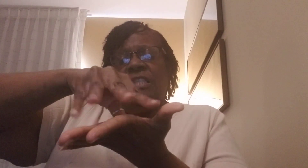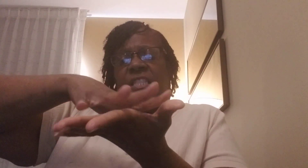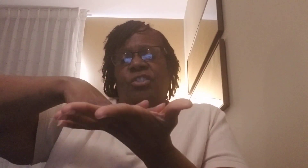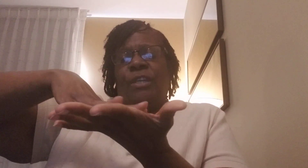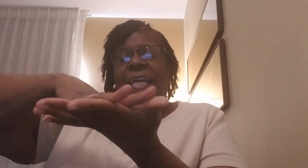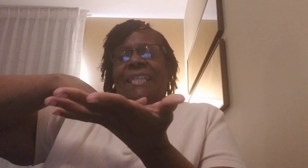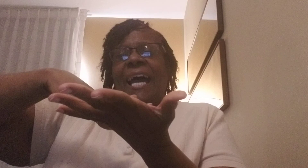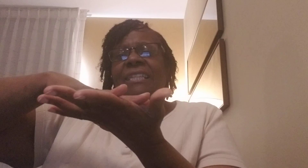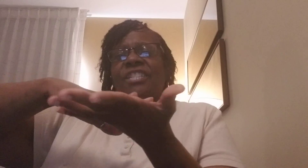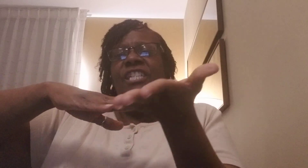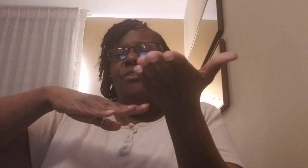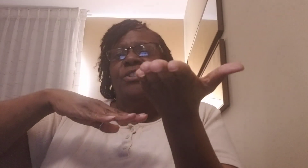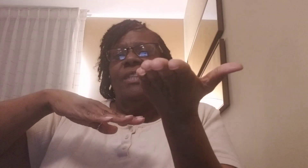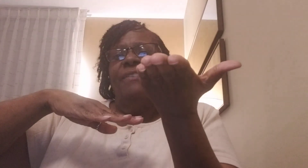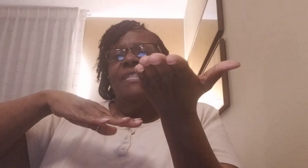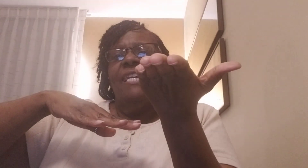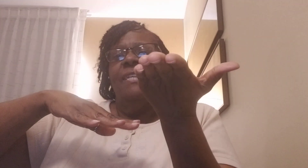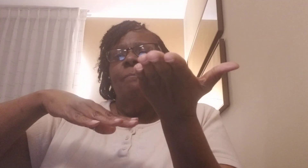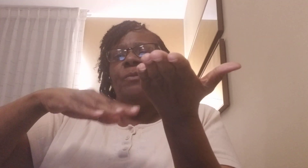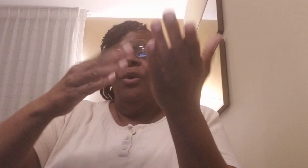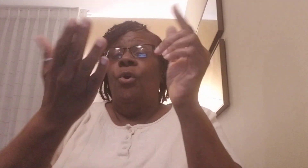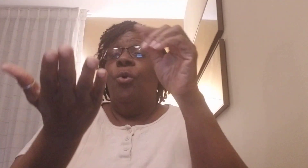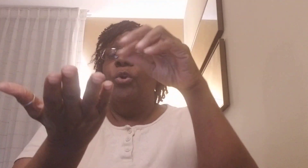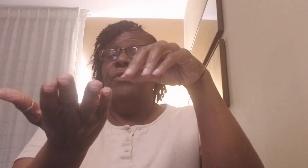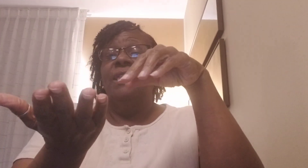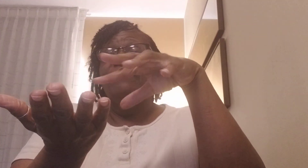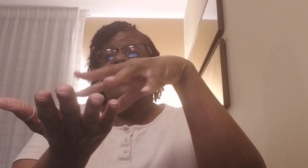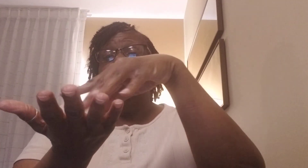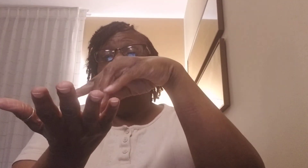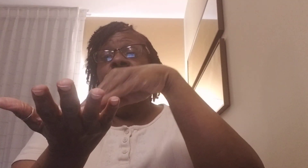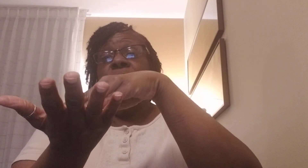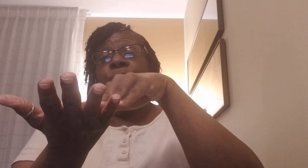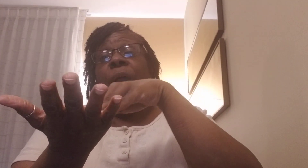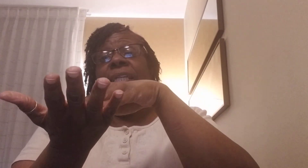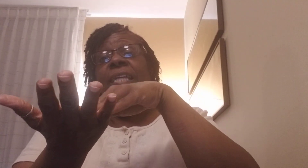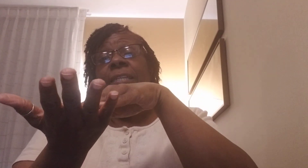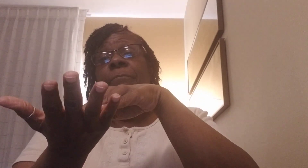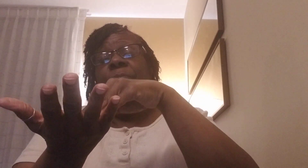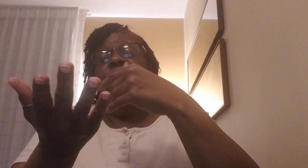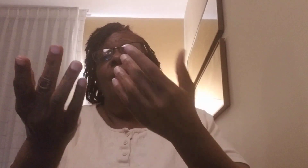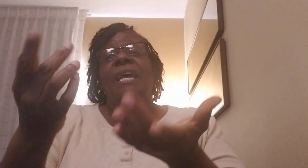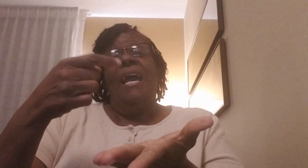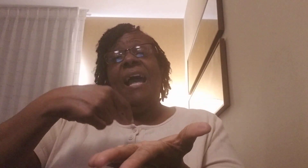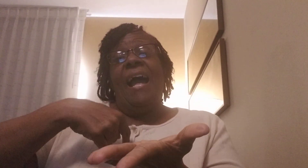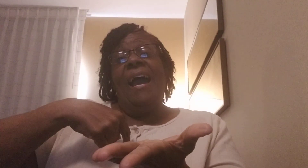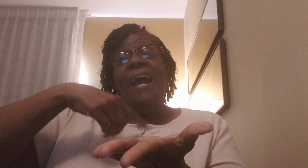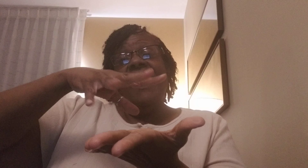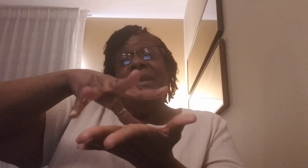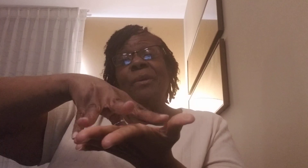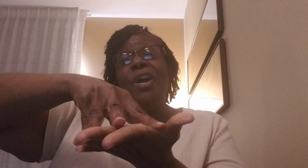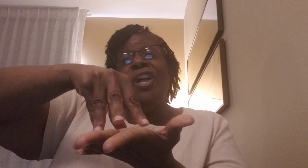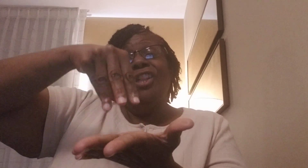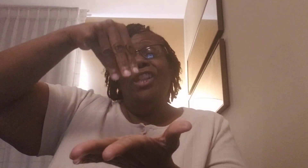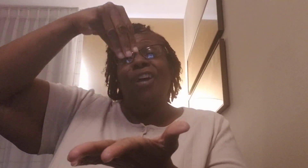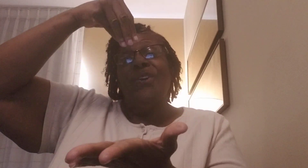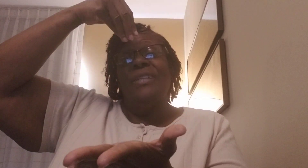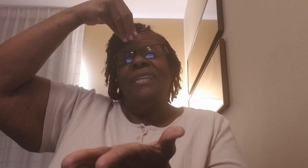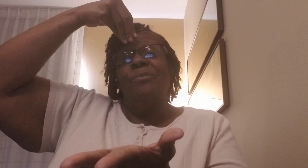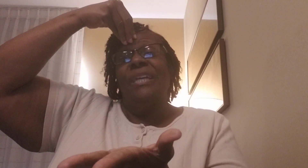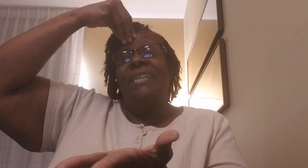You got knowledge here in your left hand, or if you're left-handed, it'd be your right hand. I'm learning. Bring it up to